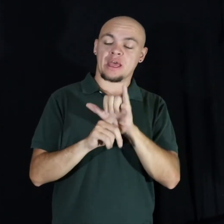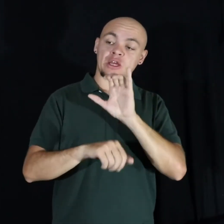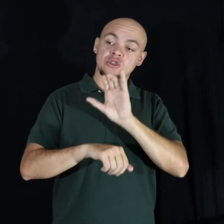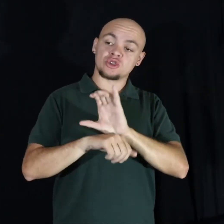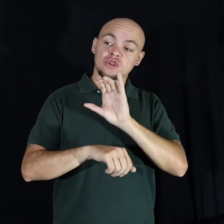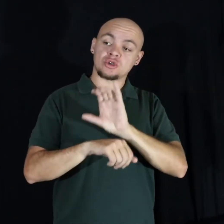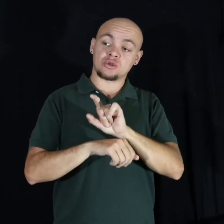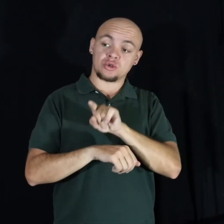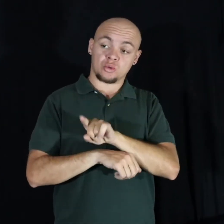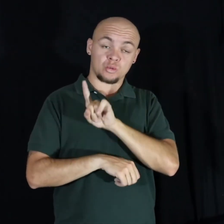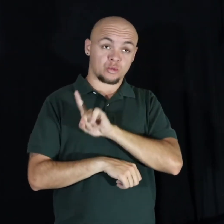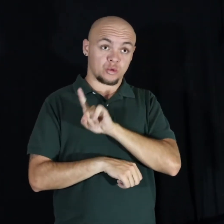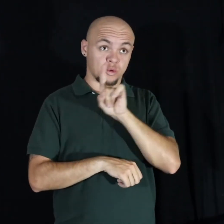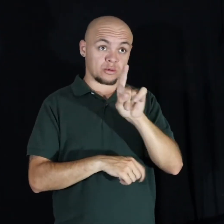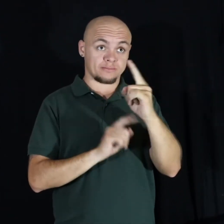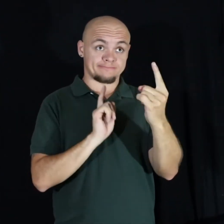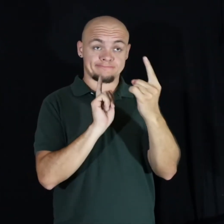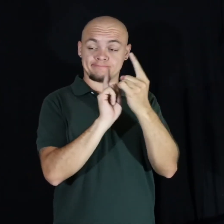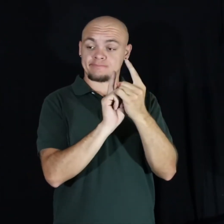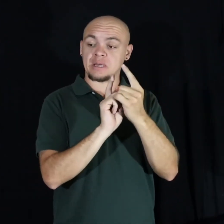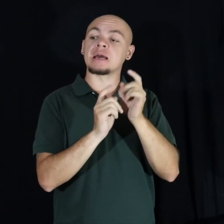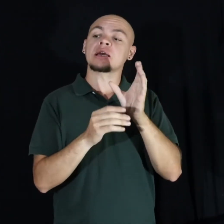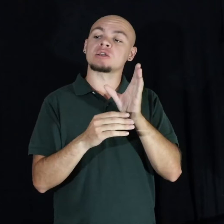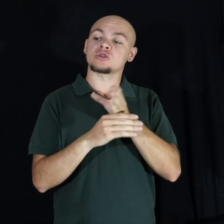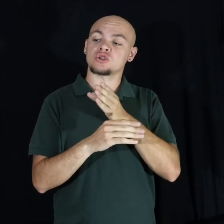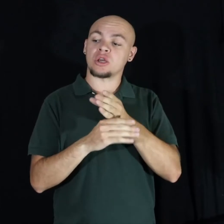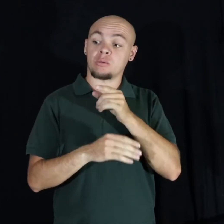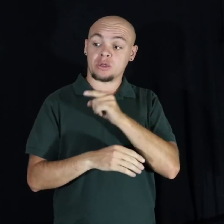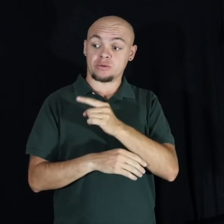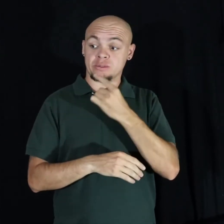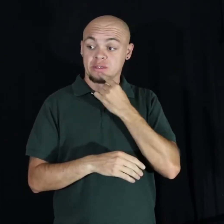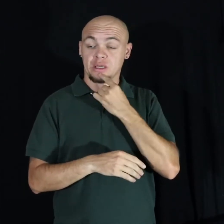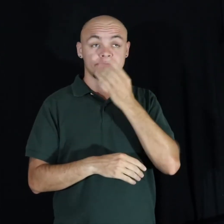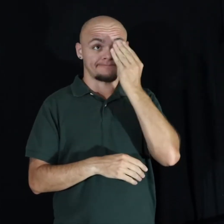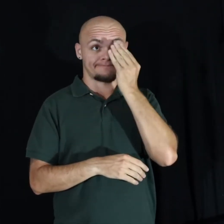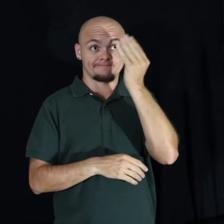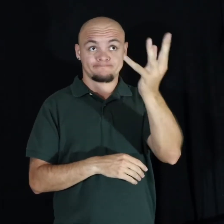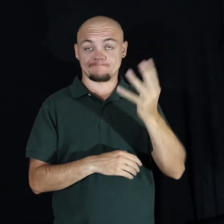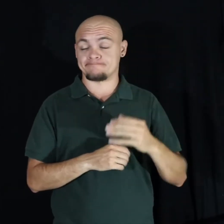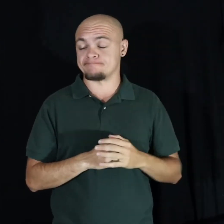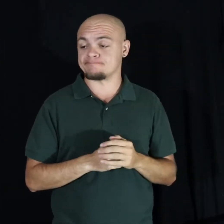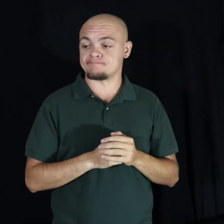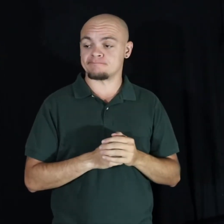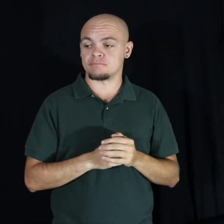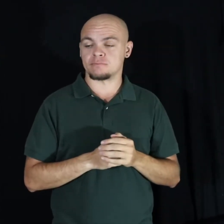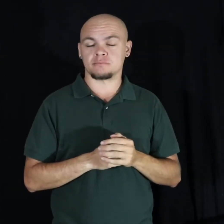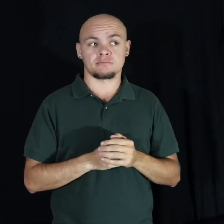leader, and I want you to share with him what you just shared with me.